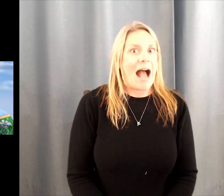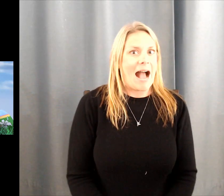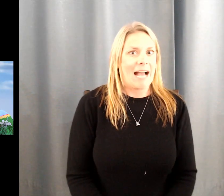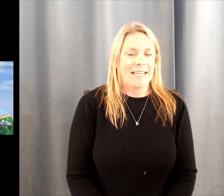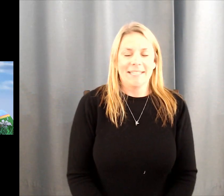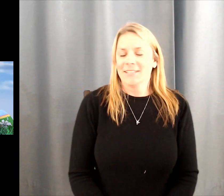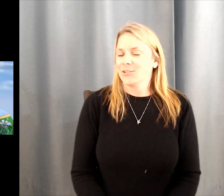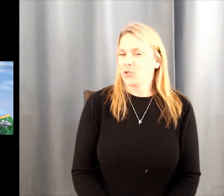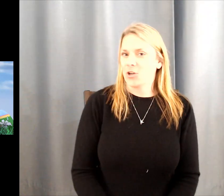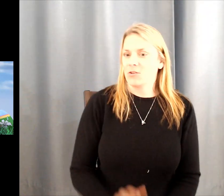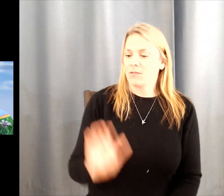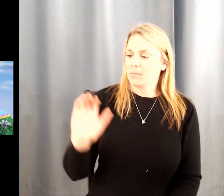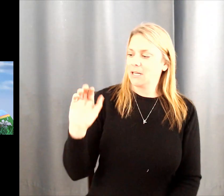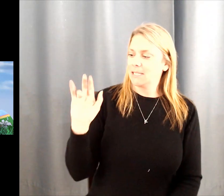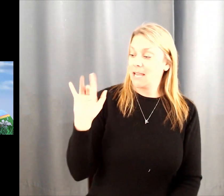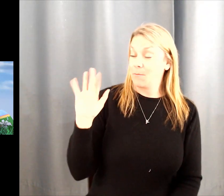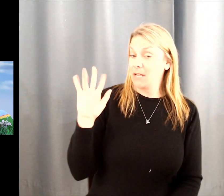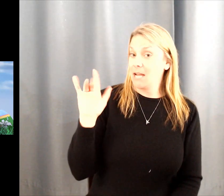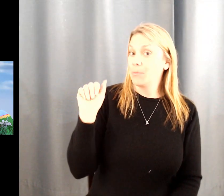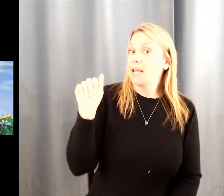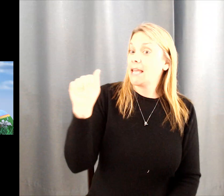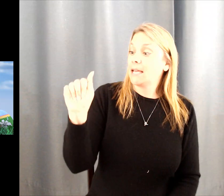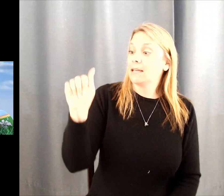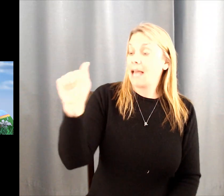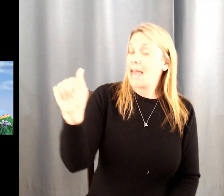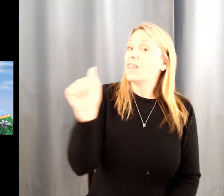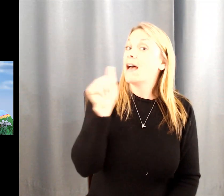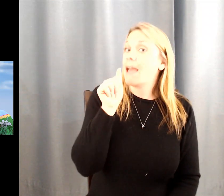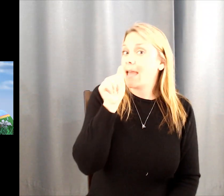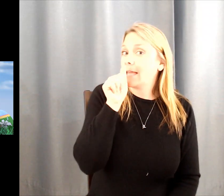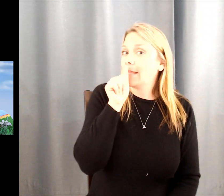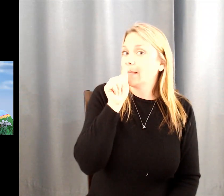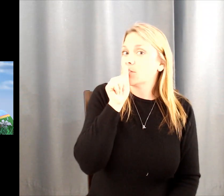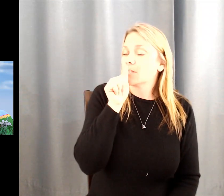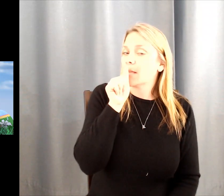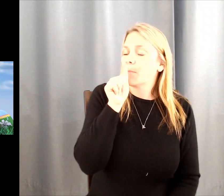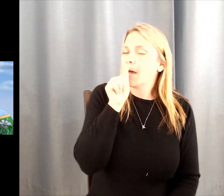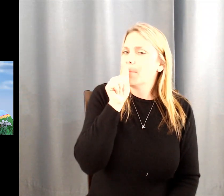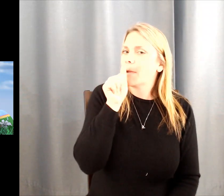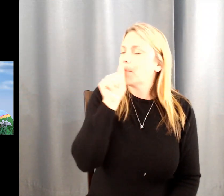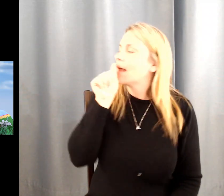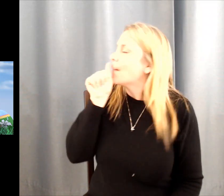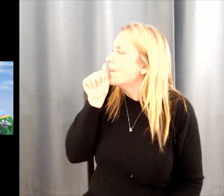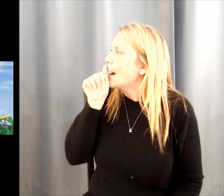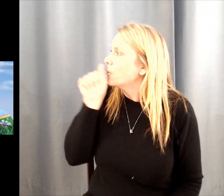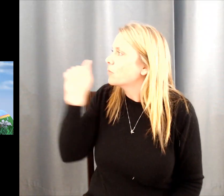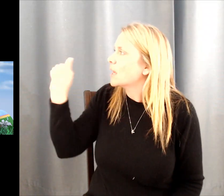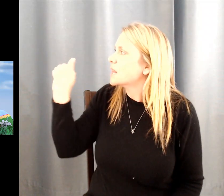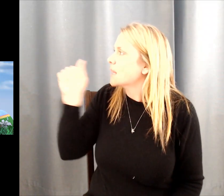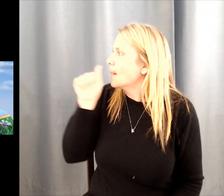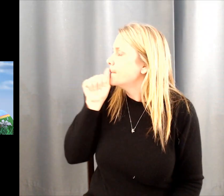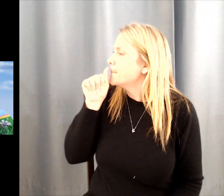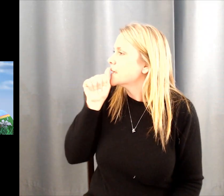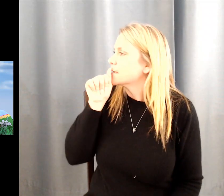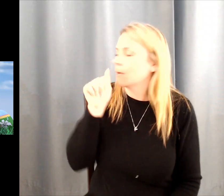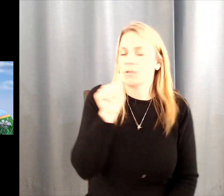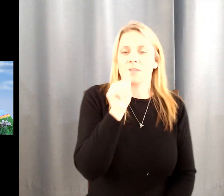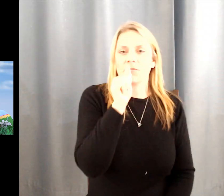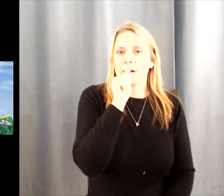Hide. So I'm going to take my dominant hand, the A hand shape up by my mouth. My thumb is coming in front of my